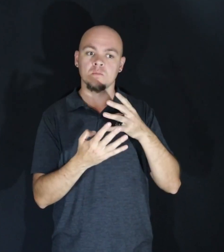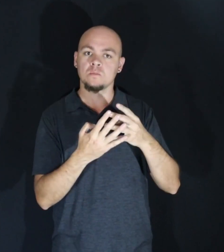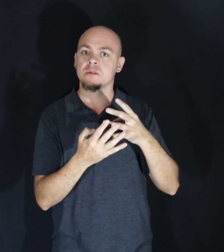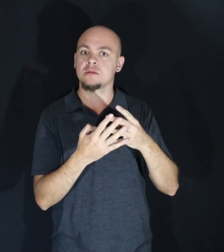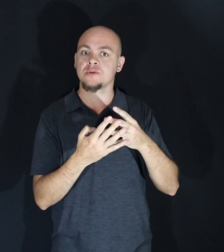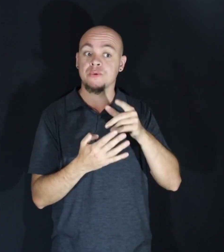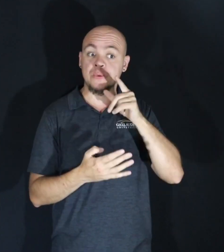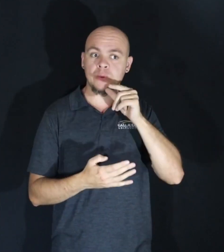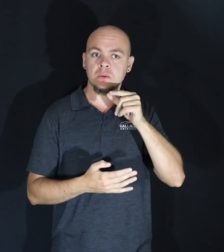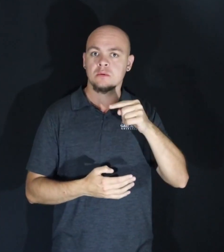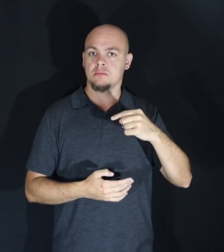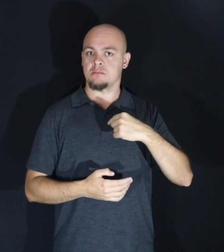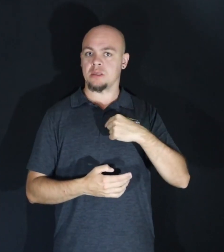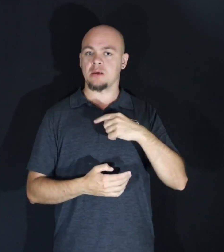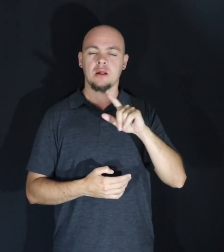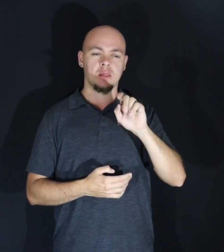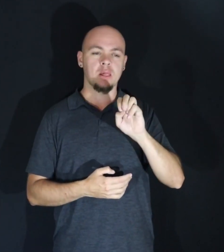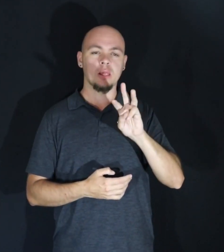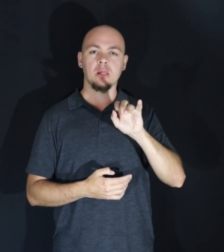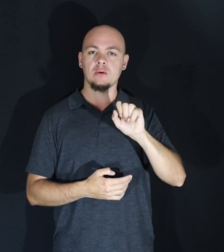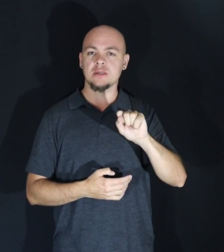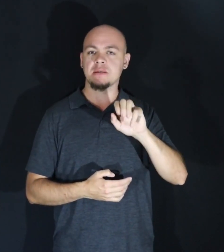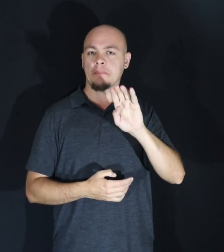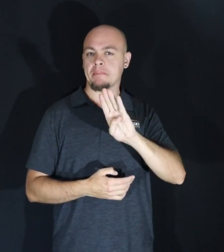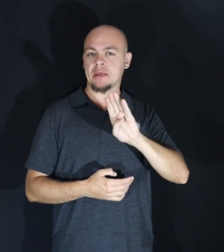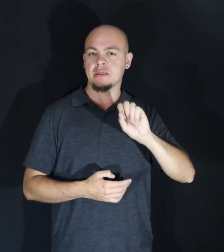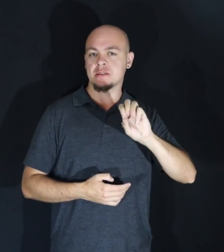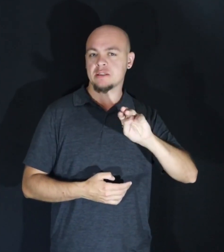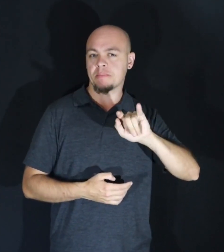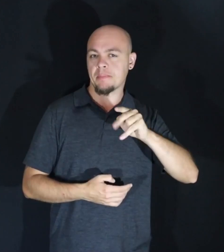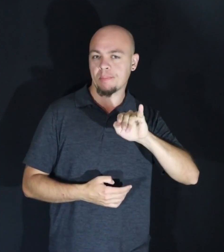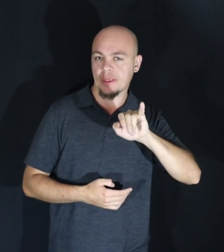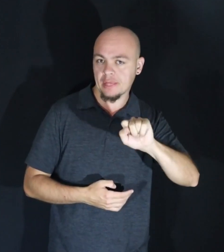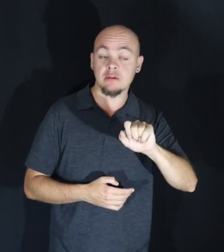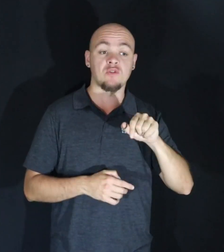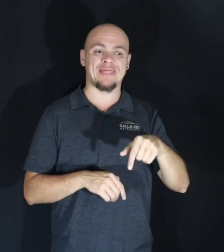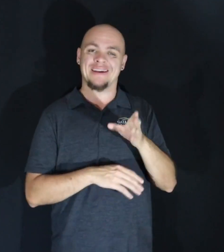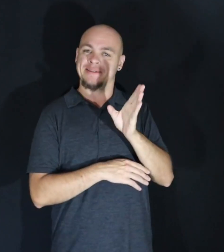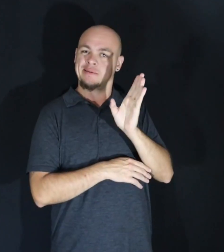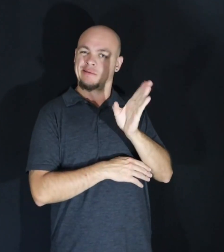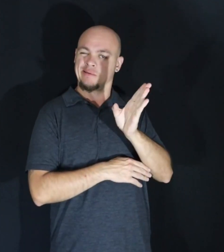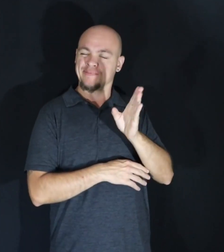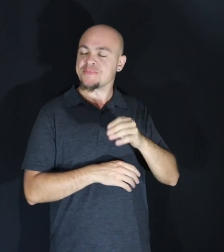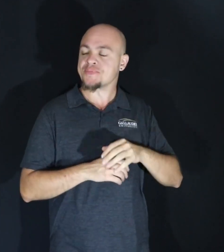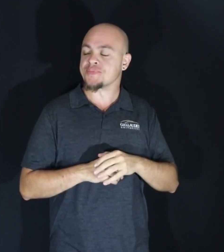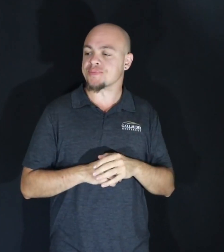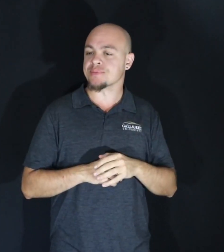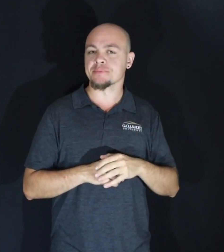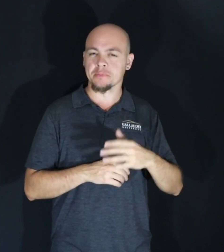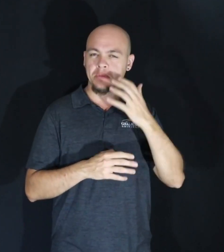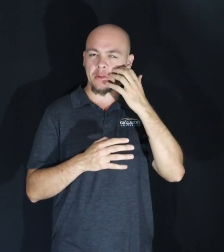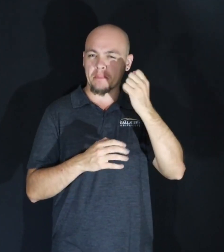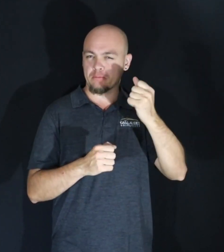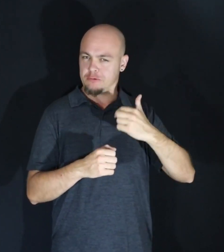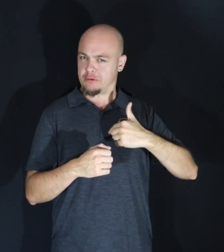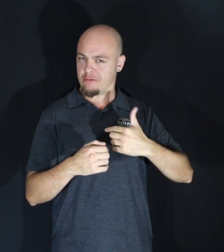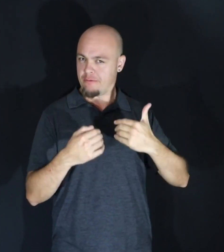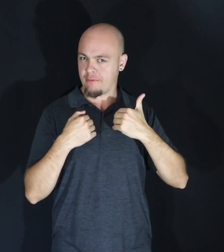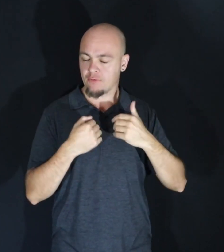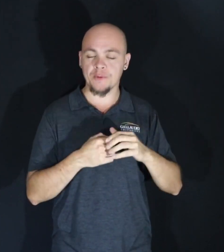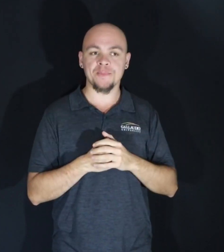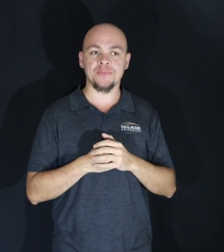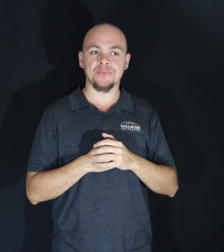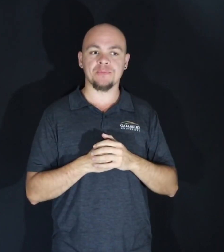me. Louis B. Smedes. For this talk, I want to take you on a quick trip down memory lane to what